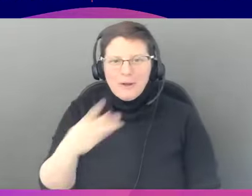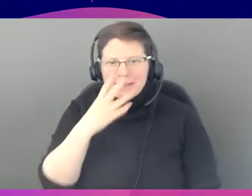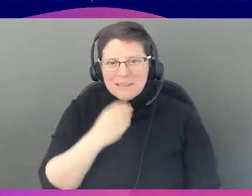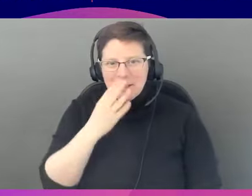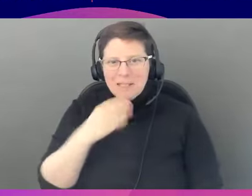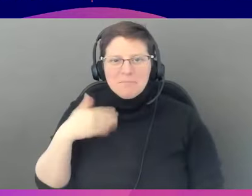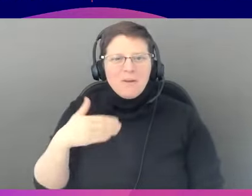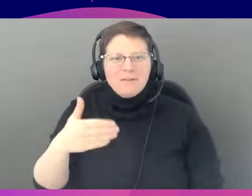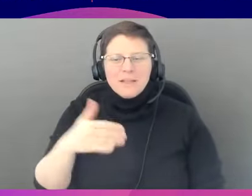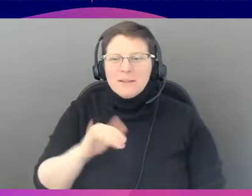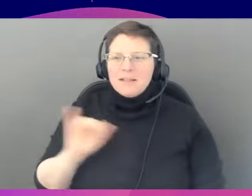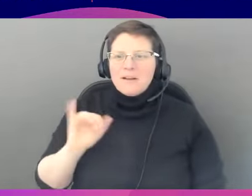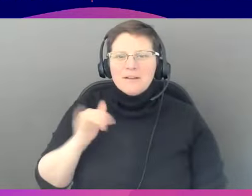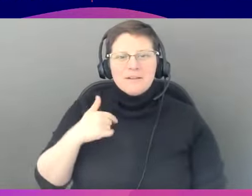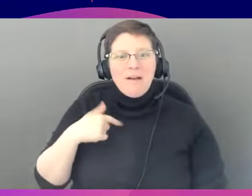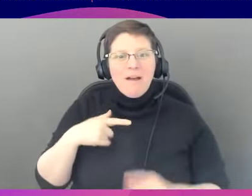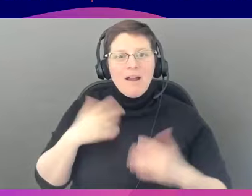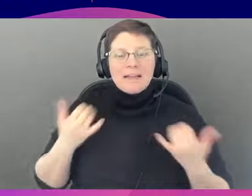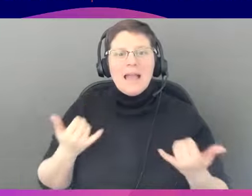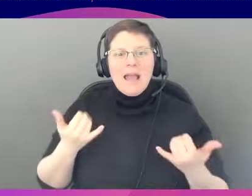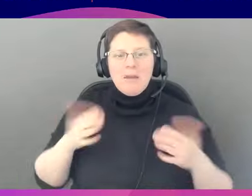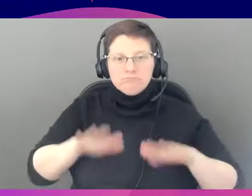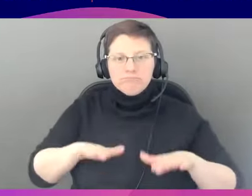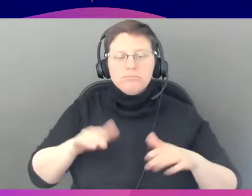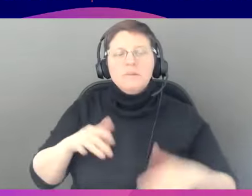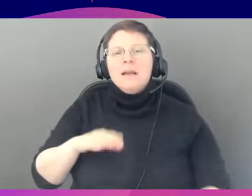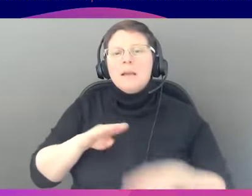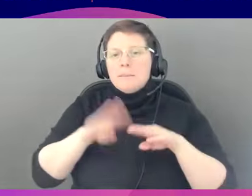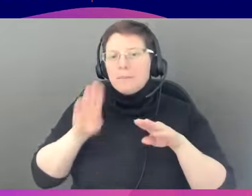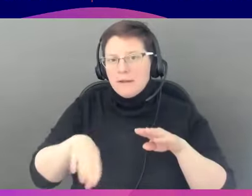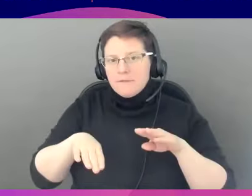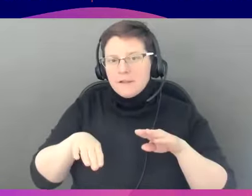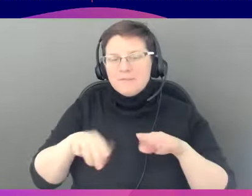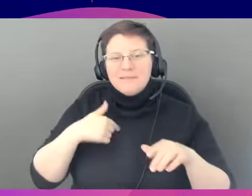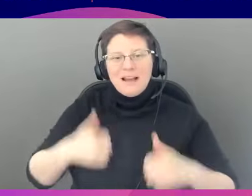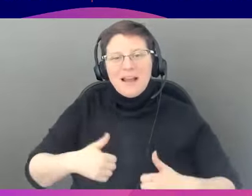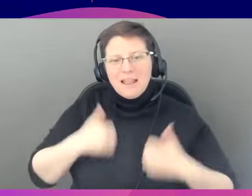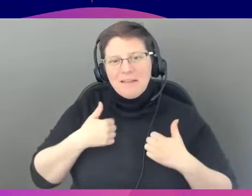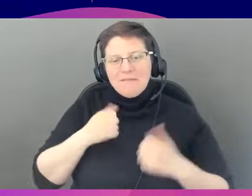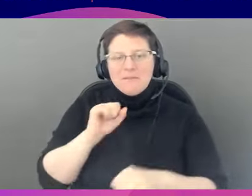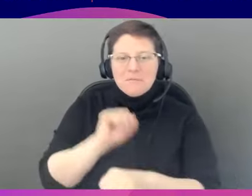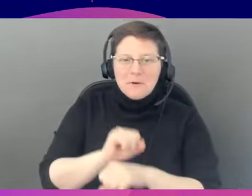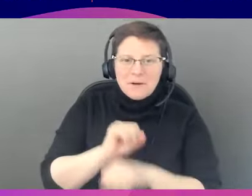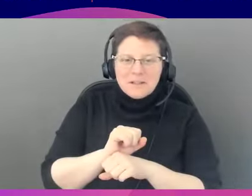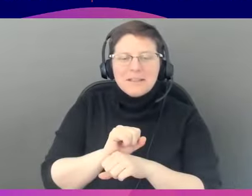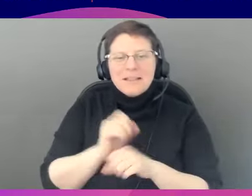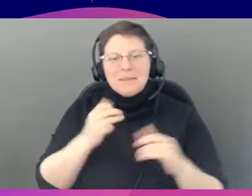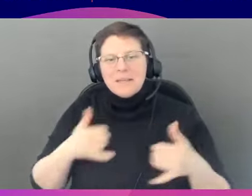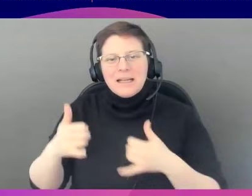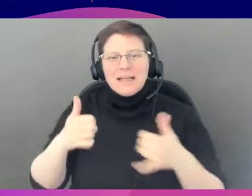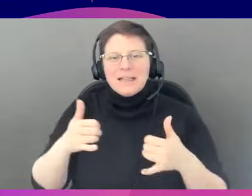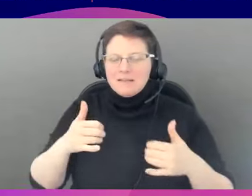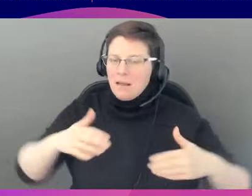I'm joining today from Belleville, Ontario, where I live, work, and play as an uninvited guest on